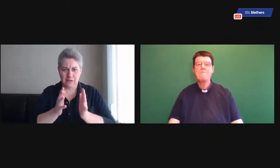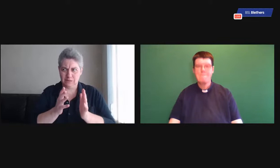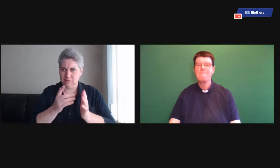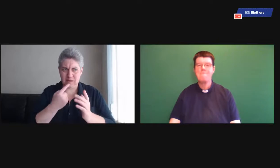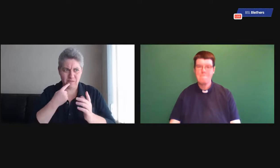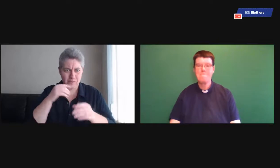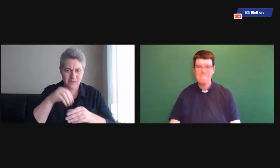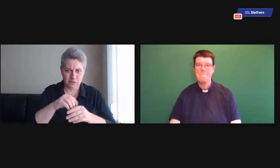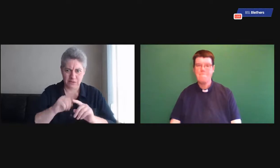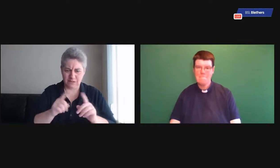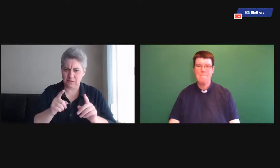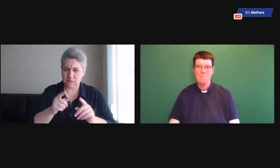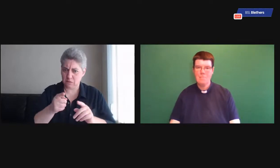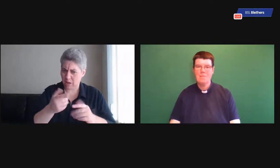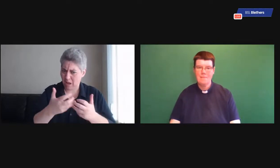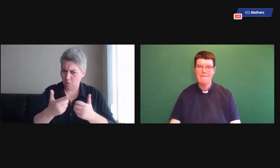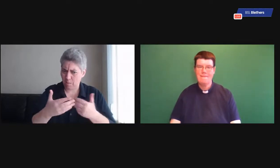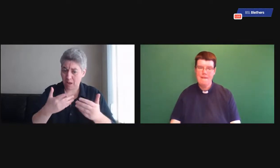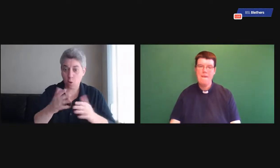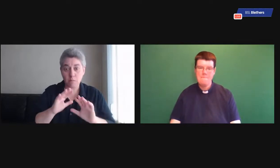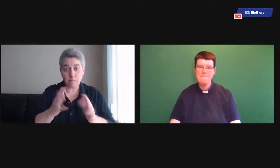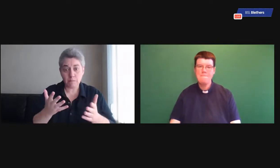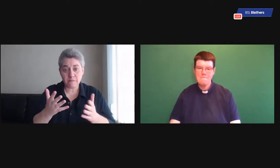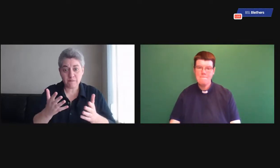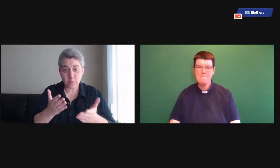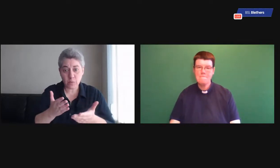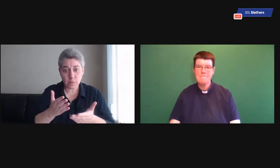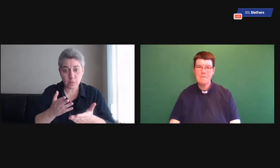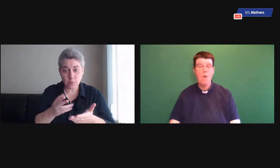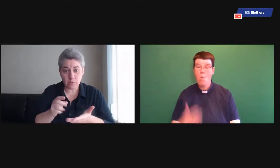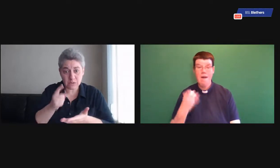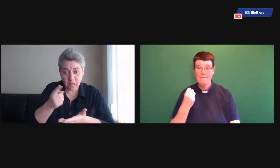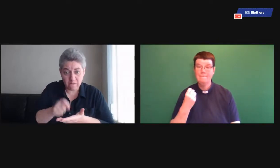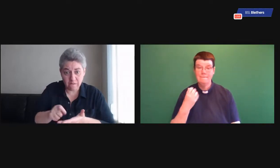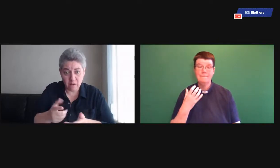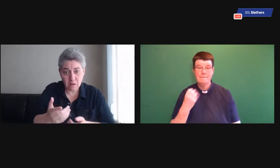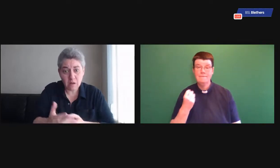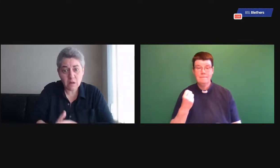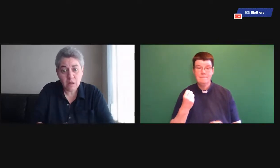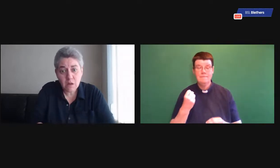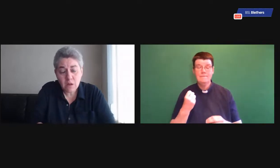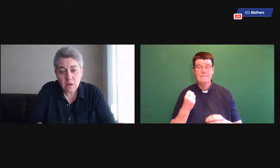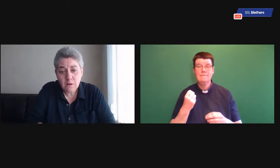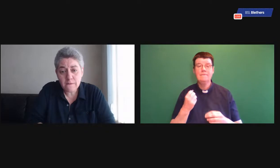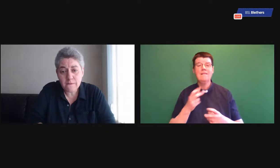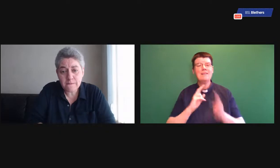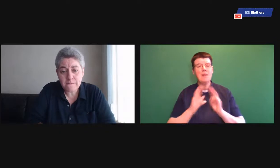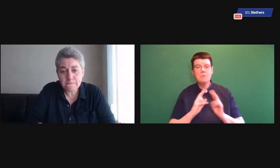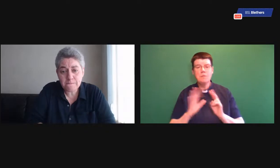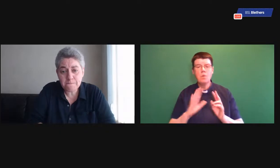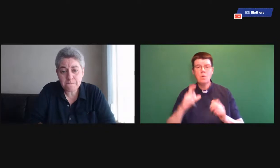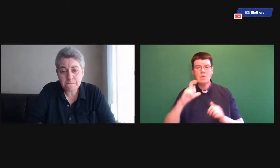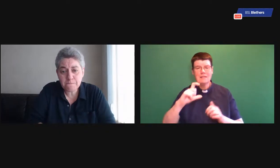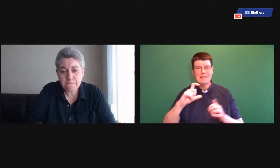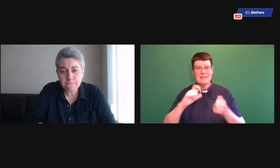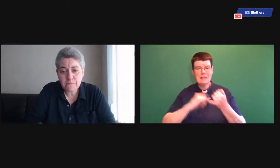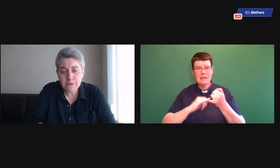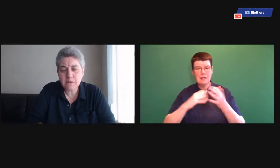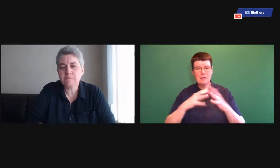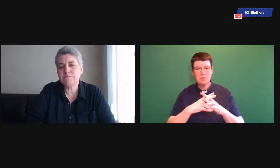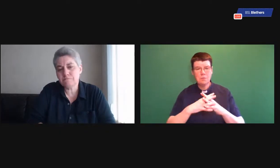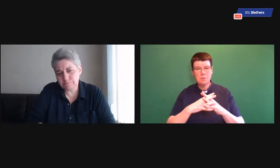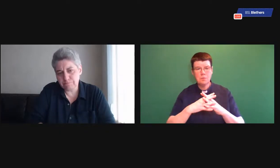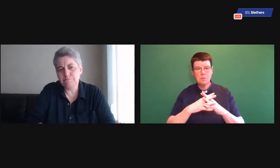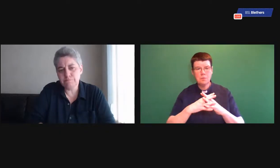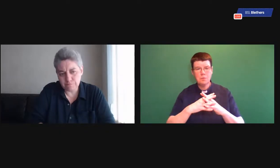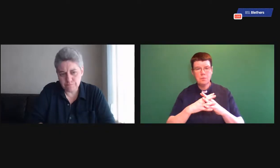it would be difficult, to think about how you would do translation with in church with metaphors and things. How about did you